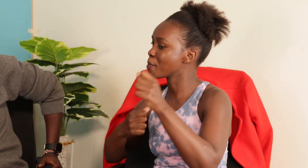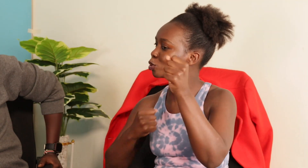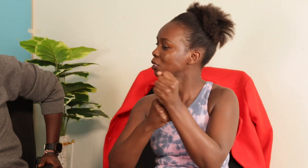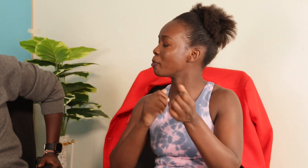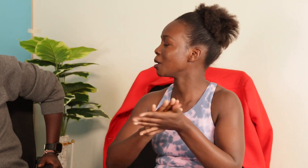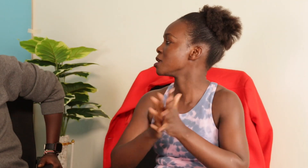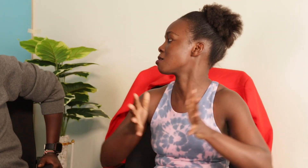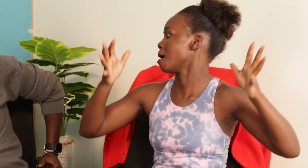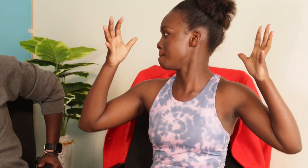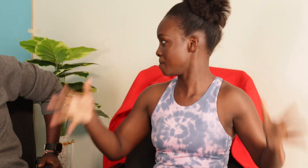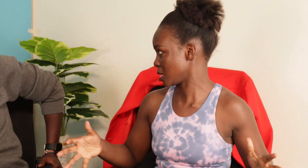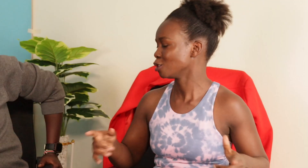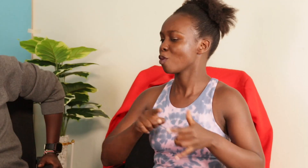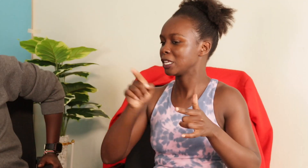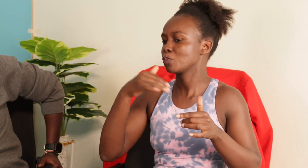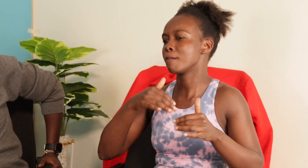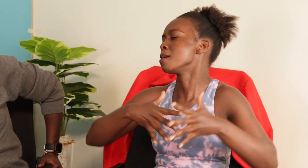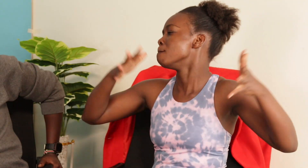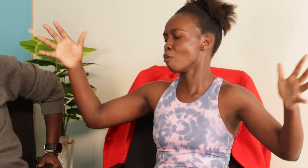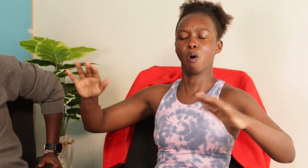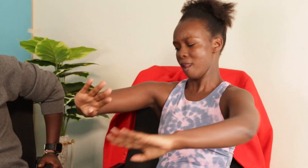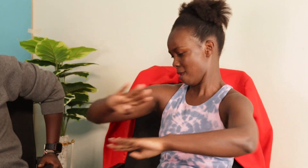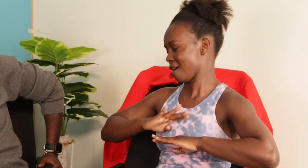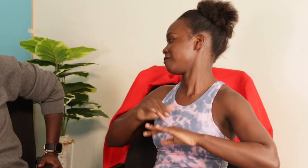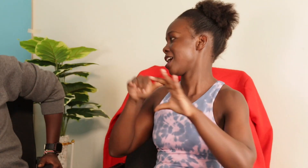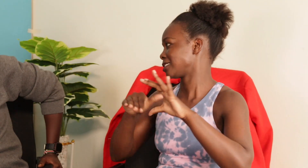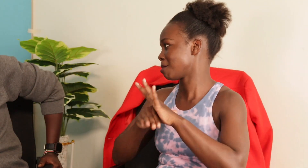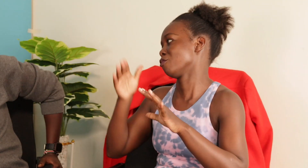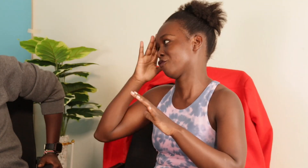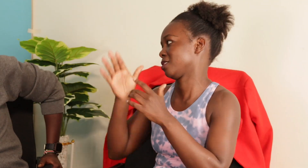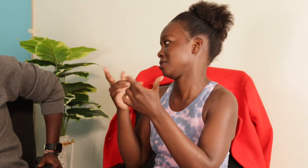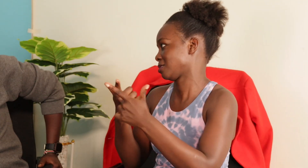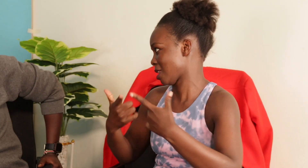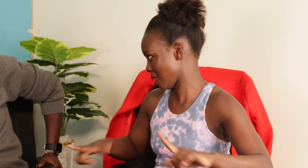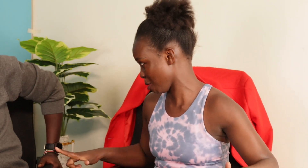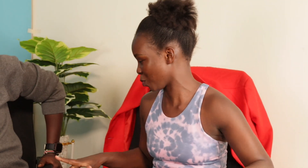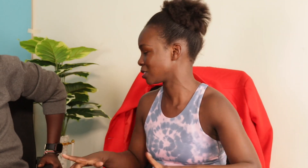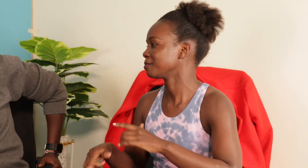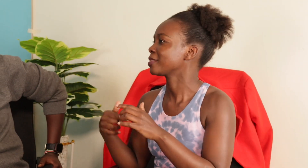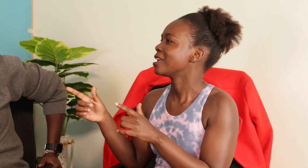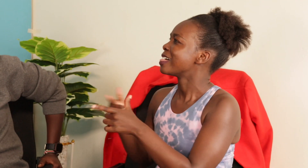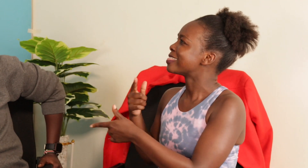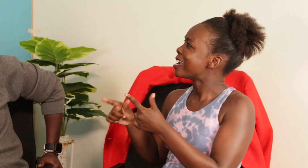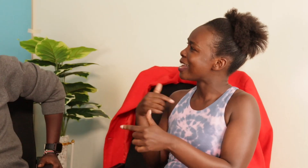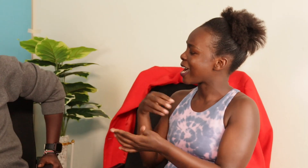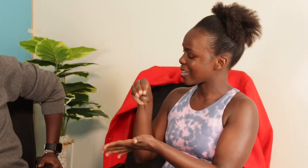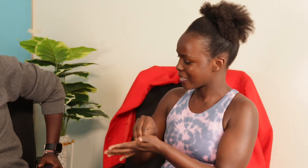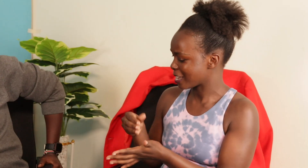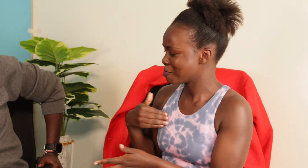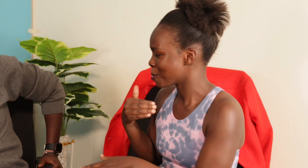as time goes, it will gradually grow and it will become big, and that will be enough for us, and we